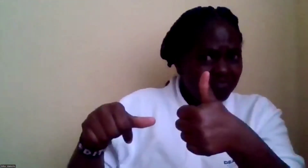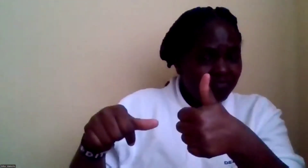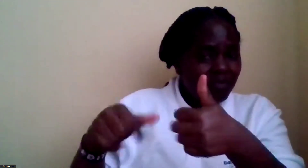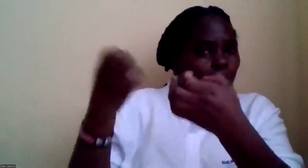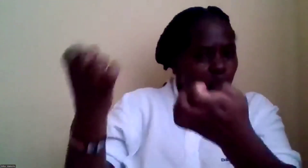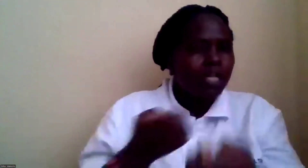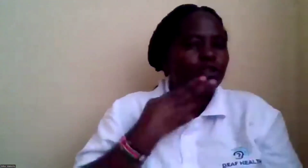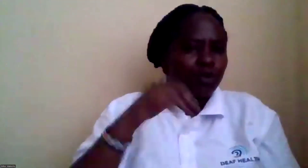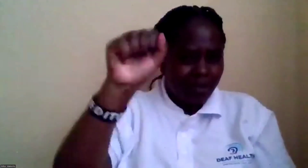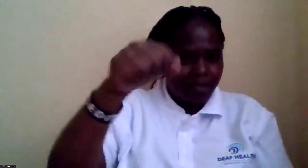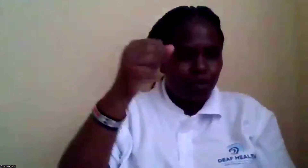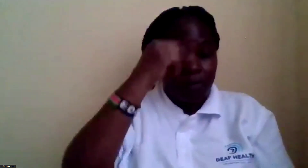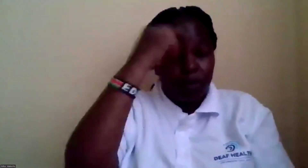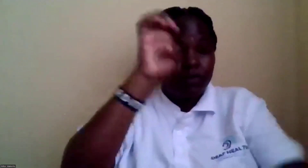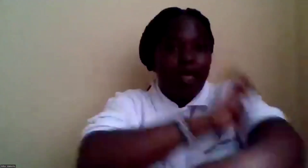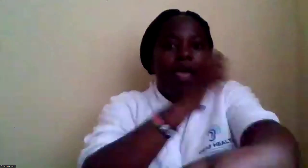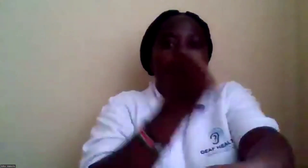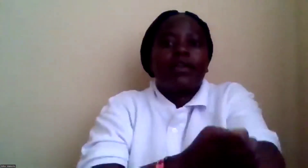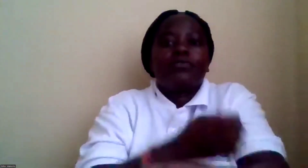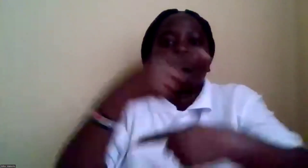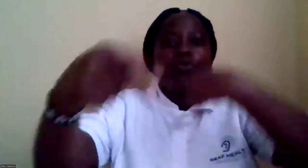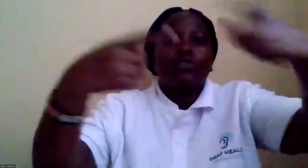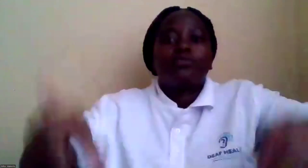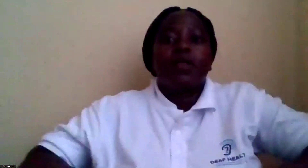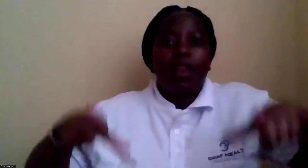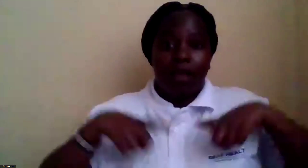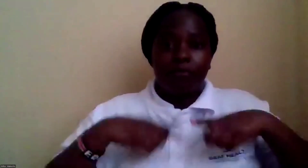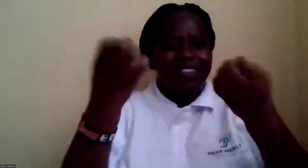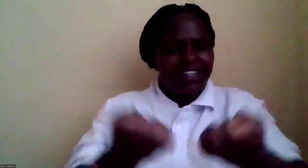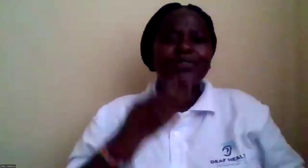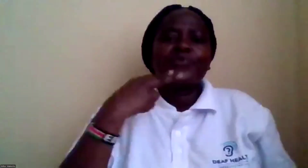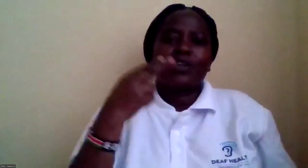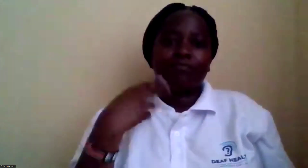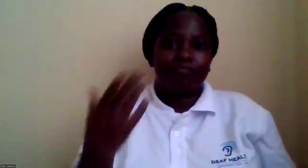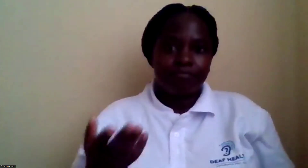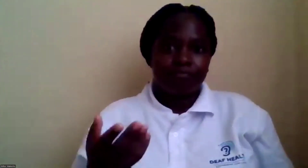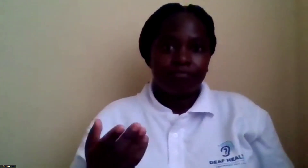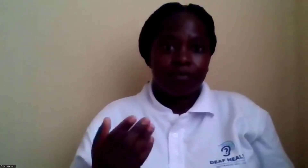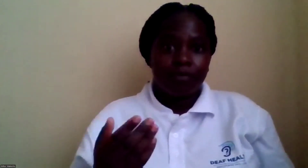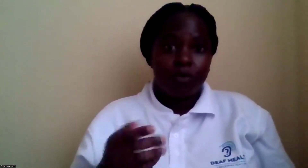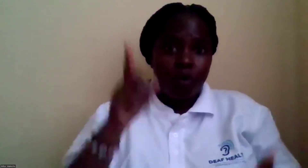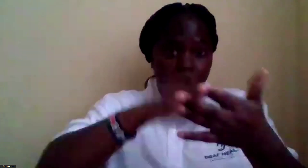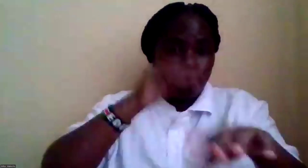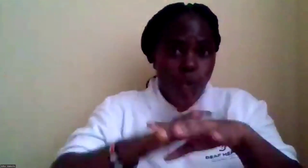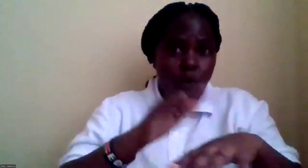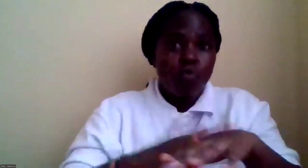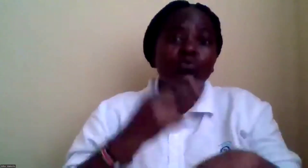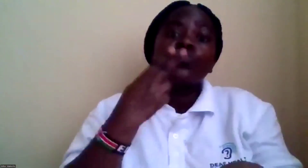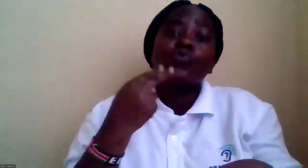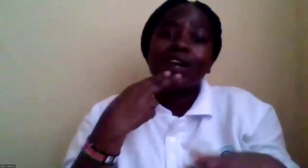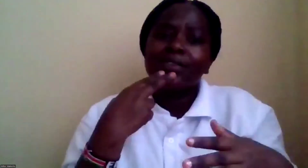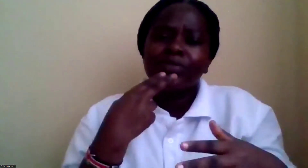for energy, for survival. We need sugar. So what are some good quality sources of